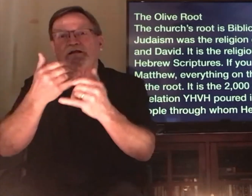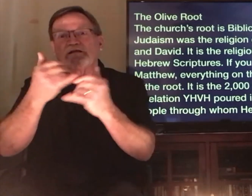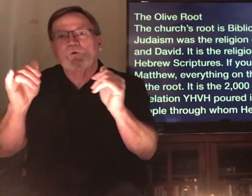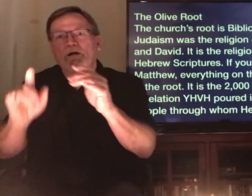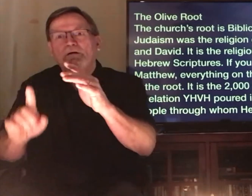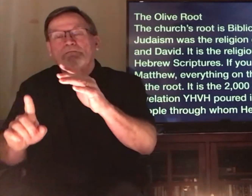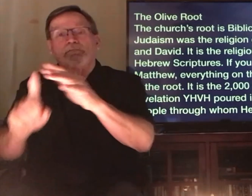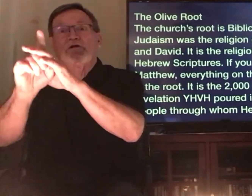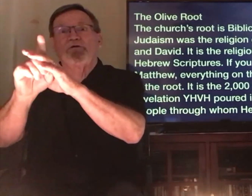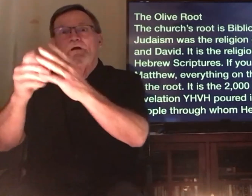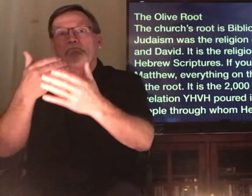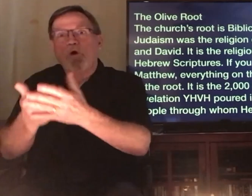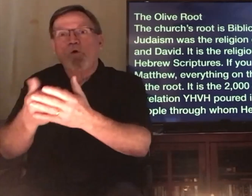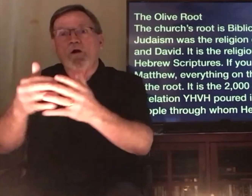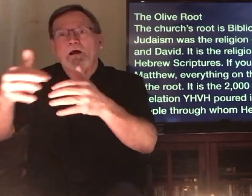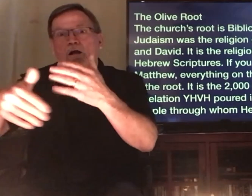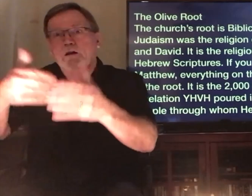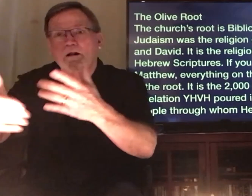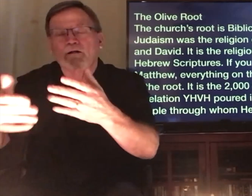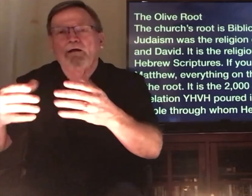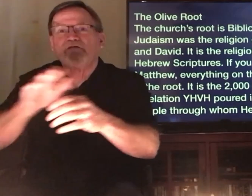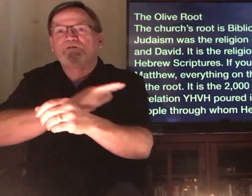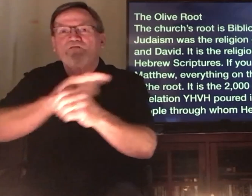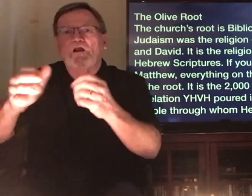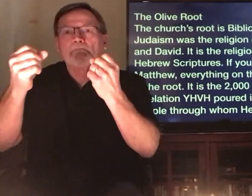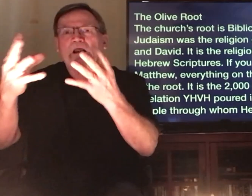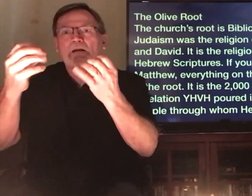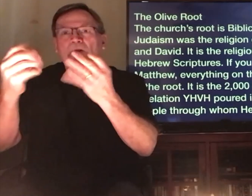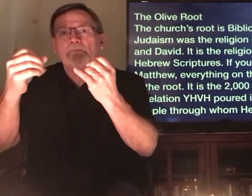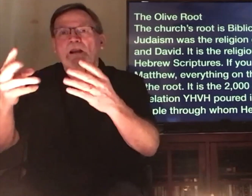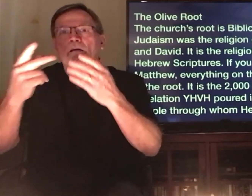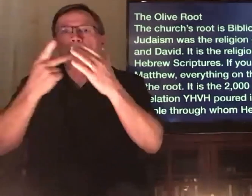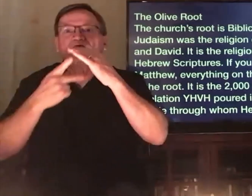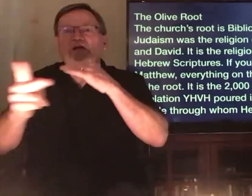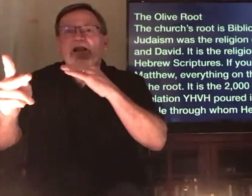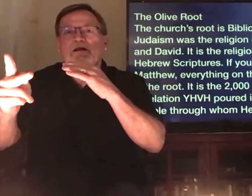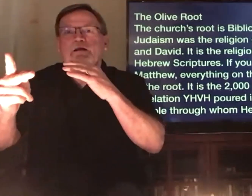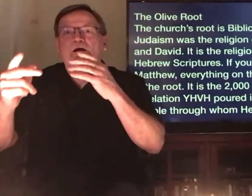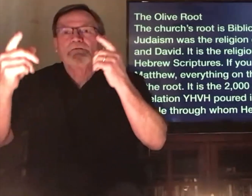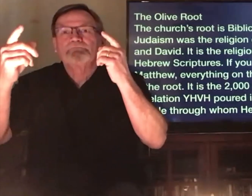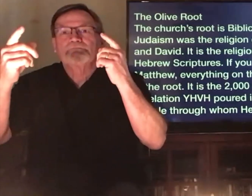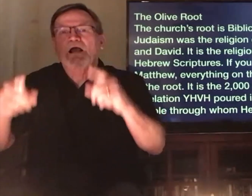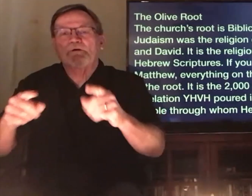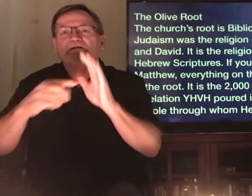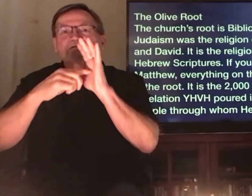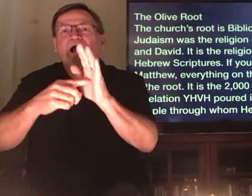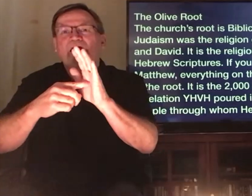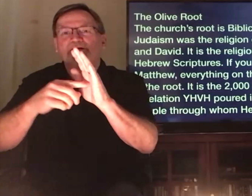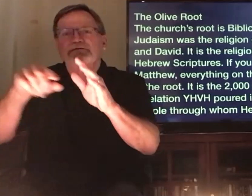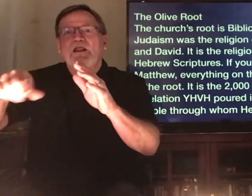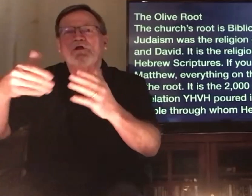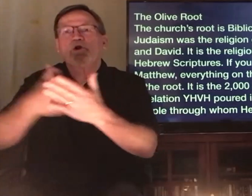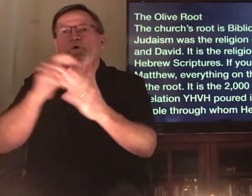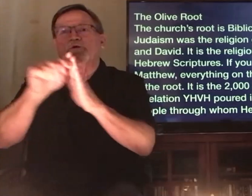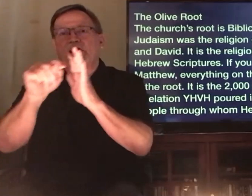cut off. It's who the unbeliever. It's Judaism, not believe Yeshua is Messiah